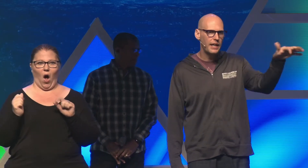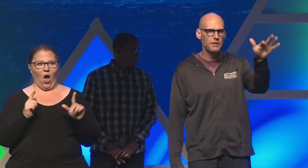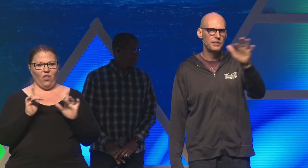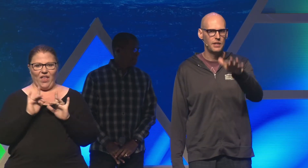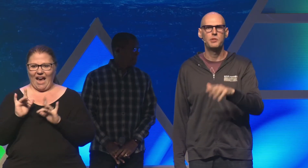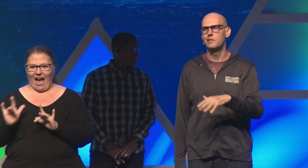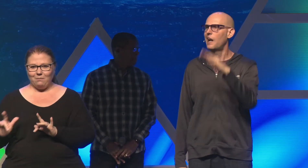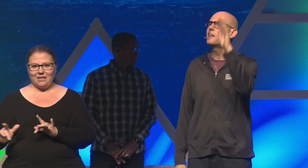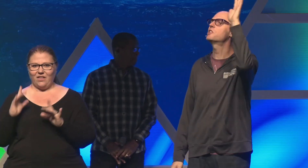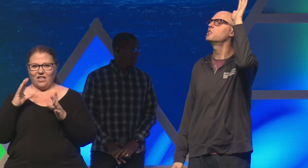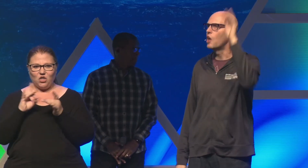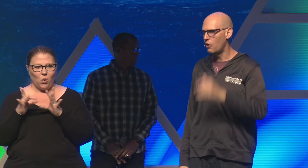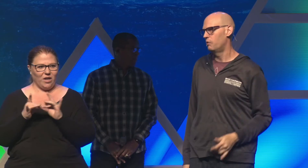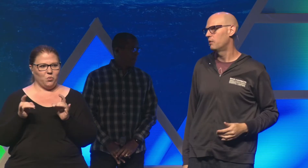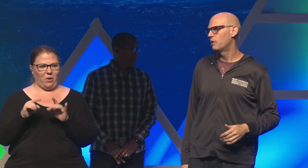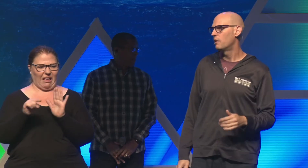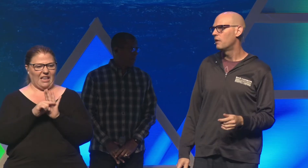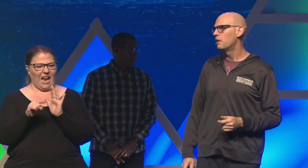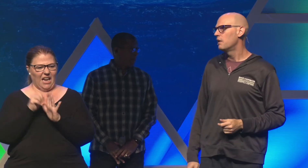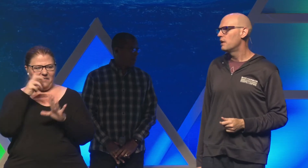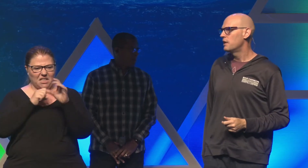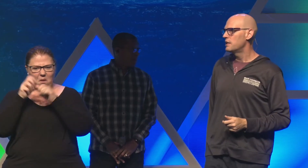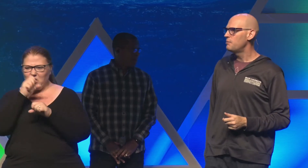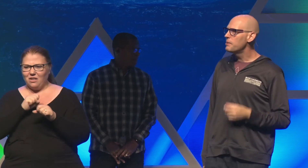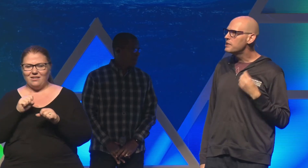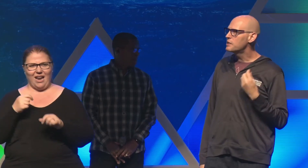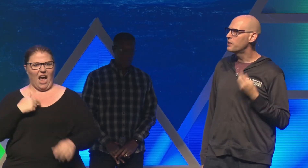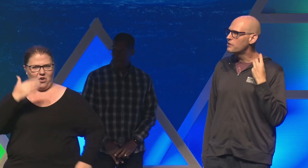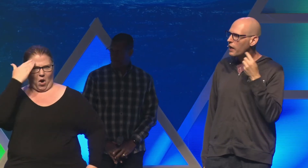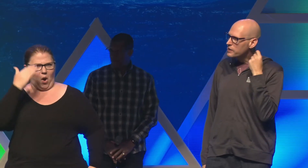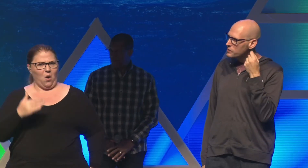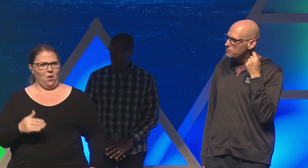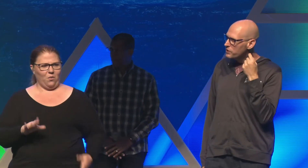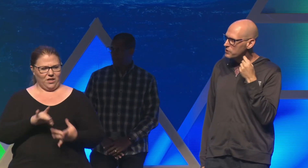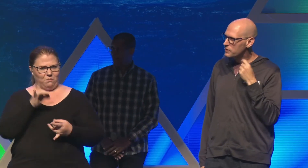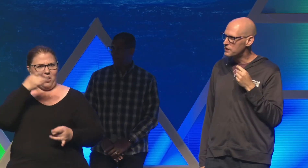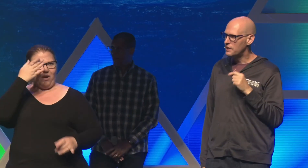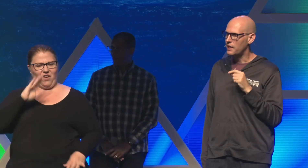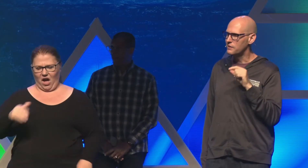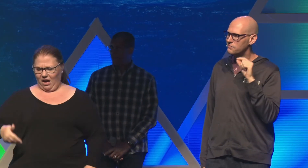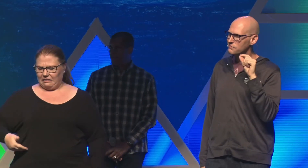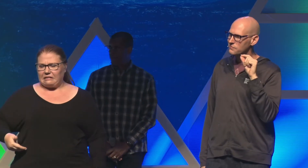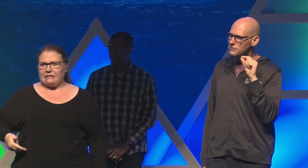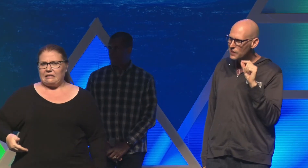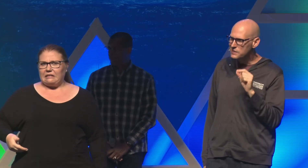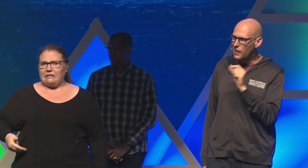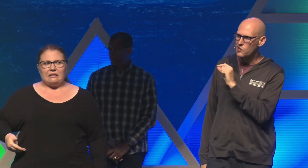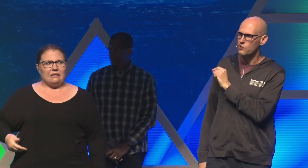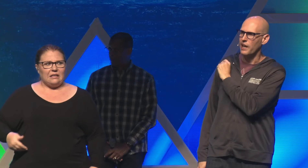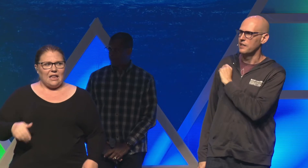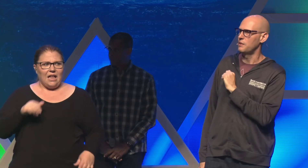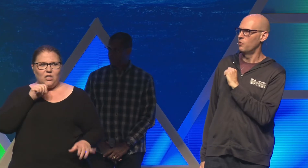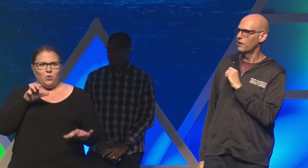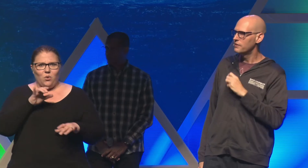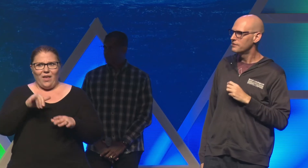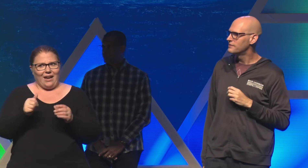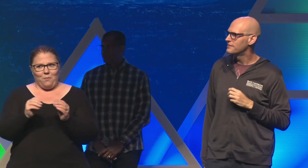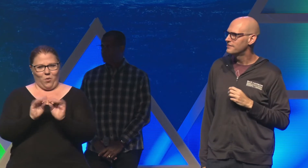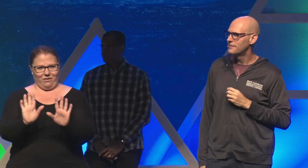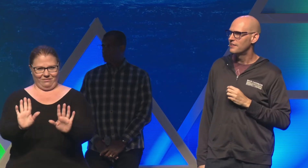with negative assumptions, and I just know. And maybe the Spirit of God is whispering to us today, let's not do that